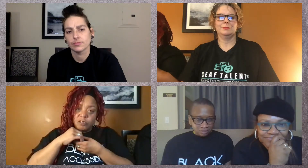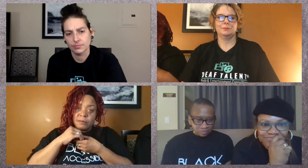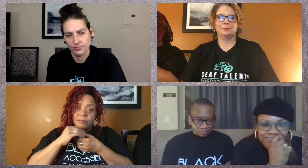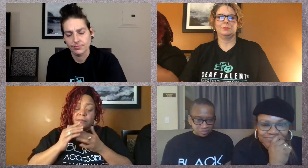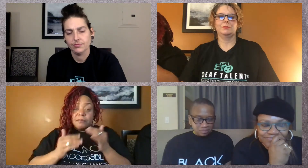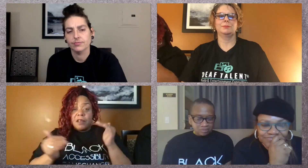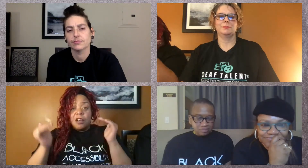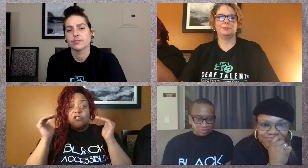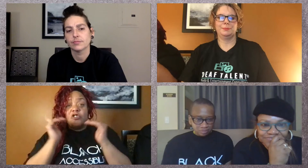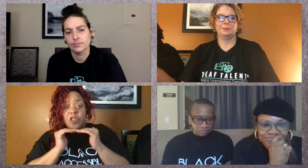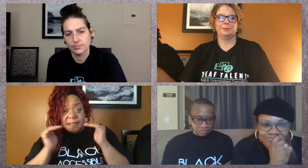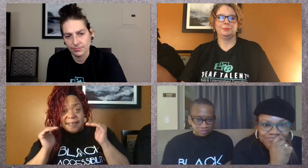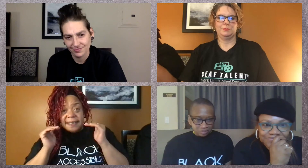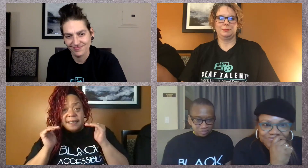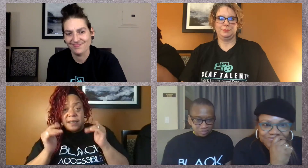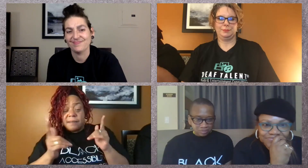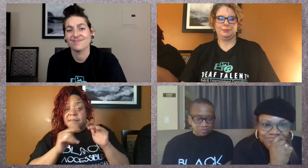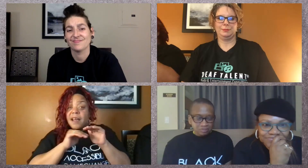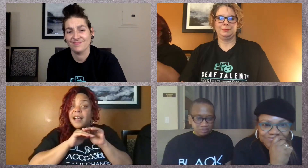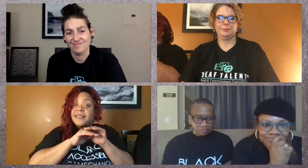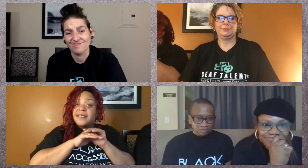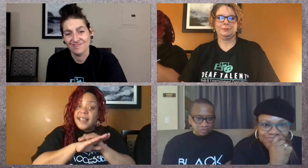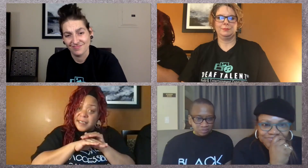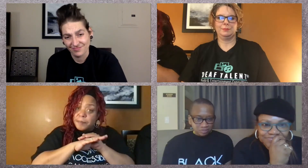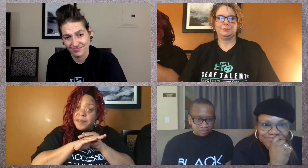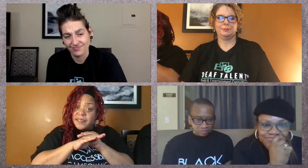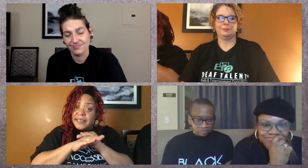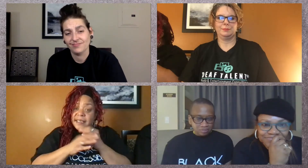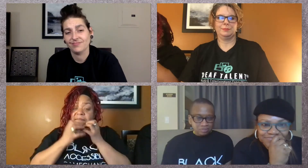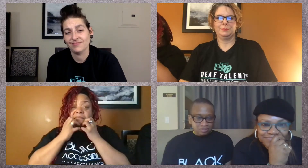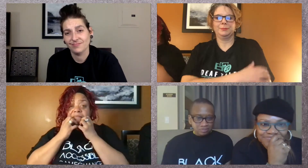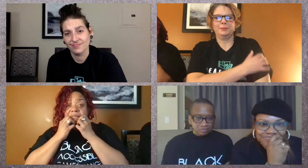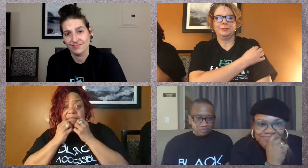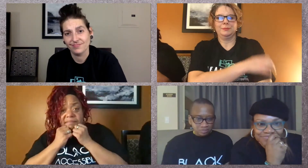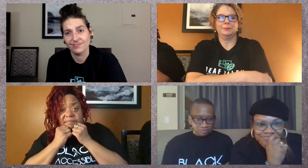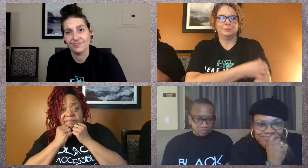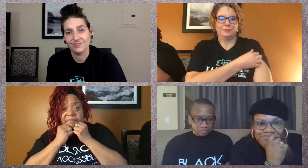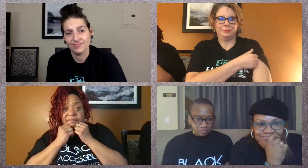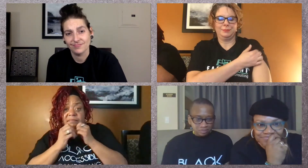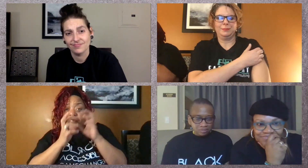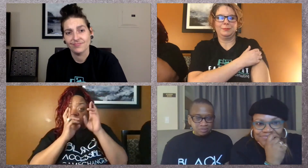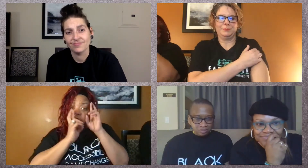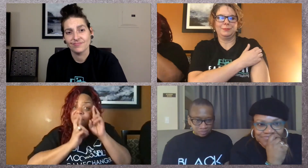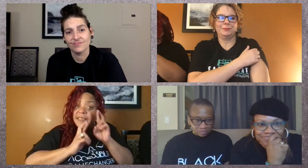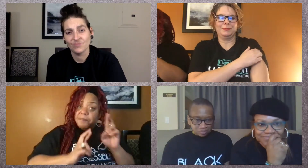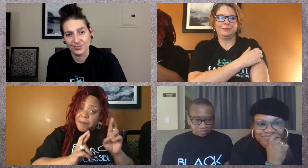diversity, inclusion, justice, access,